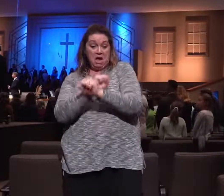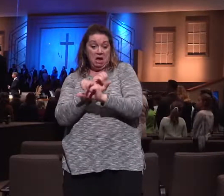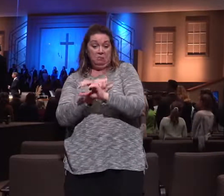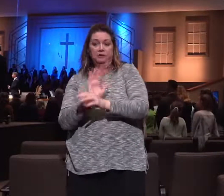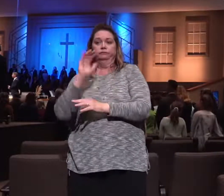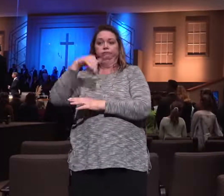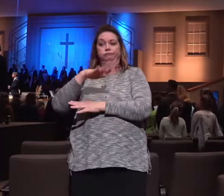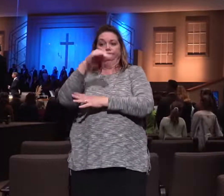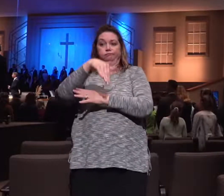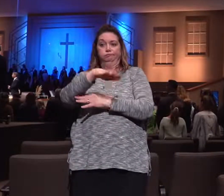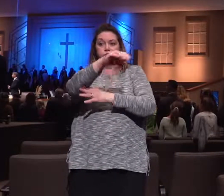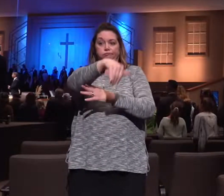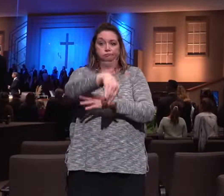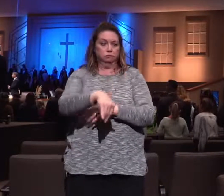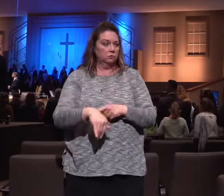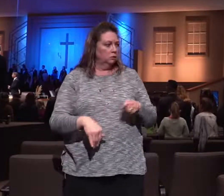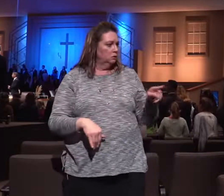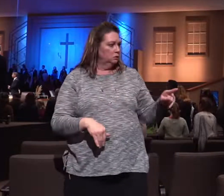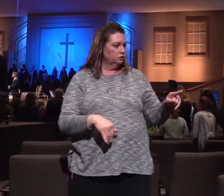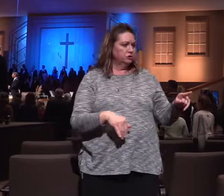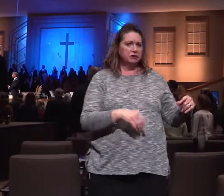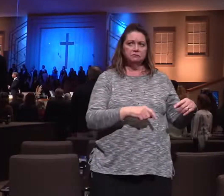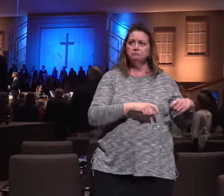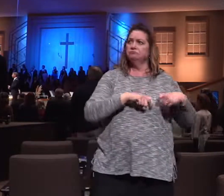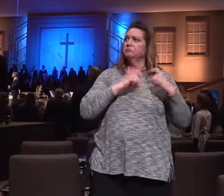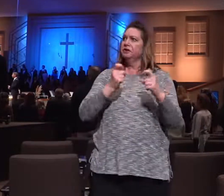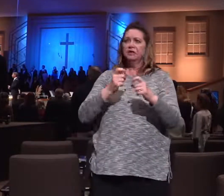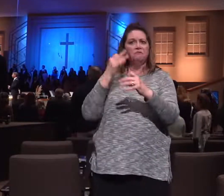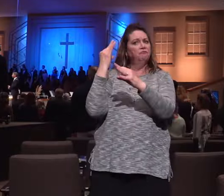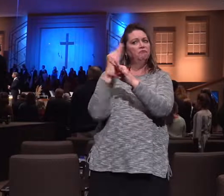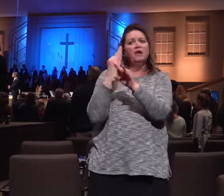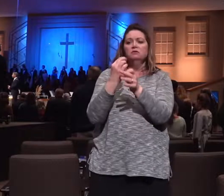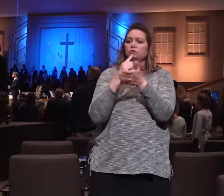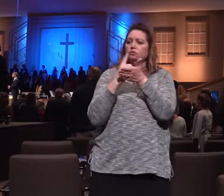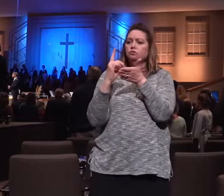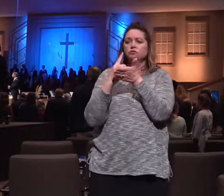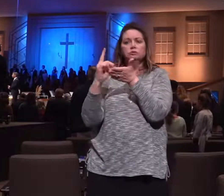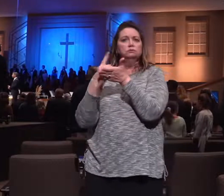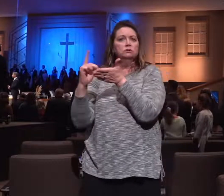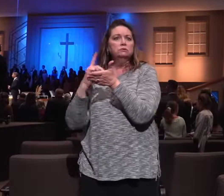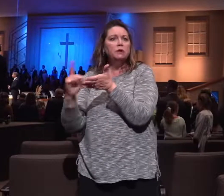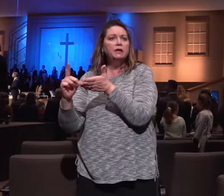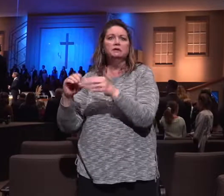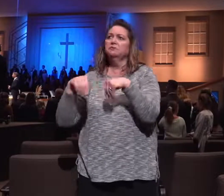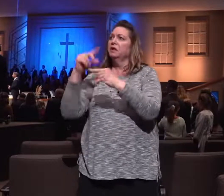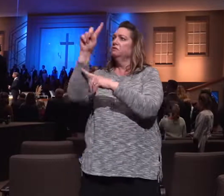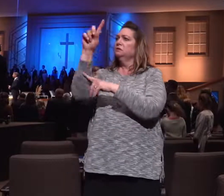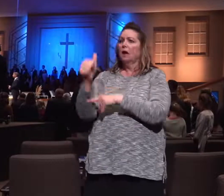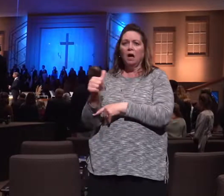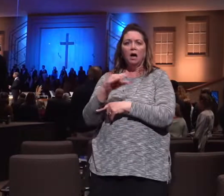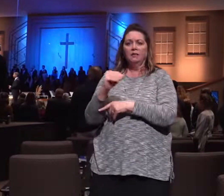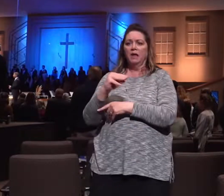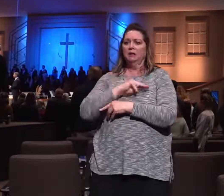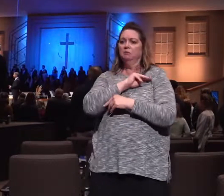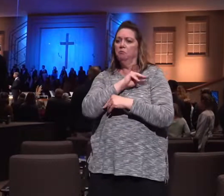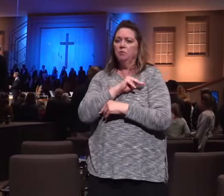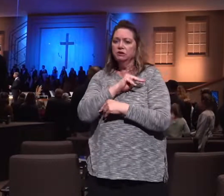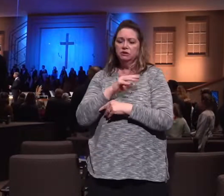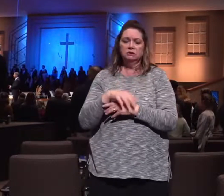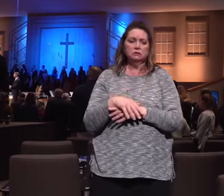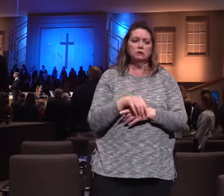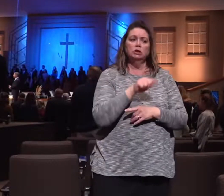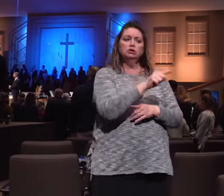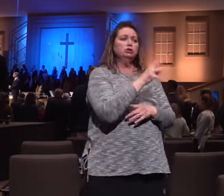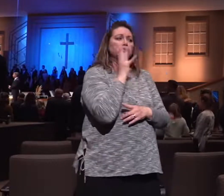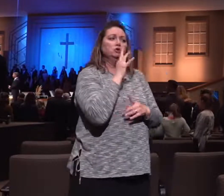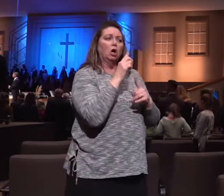and she'd already been giving tithes and missions offerings every week. And when we started talking about giving, it convicted